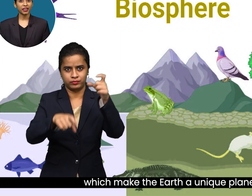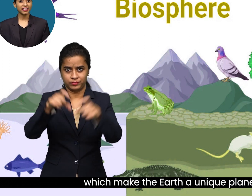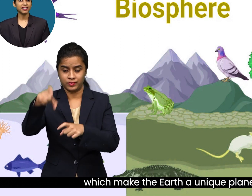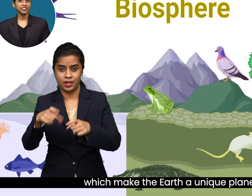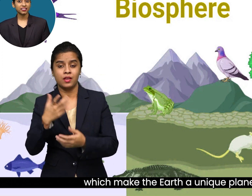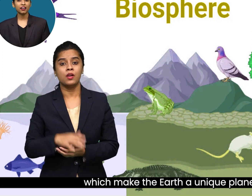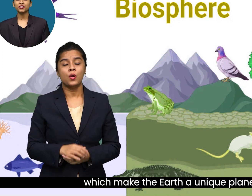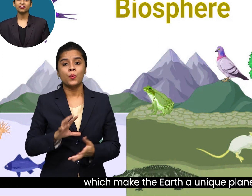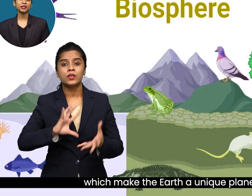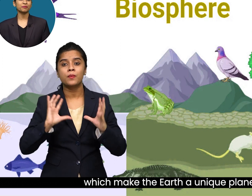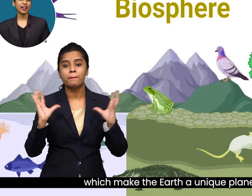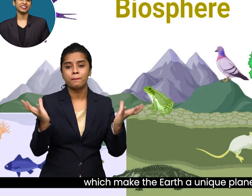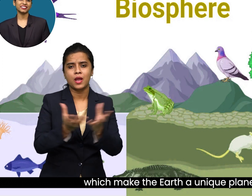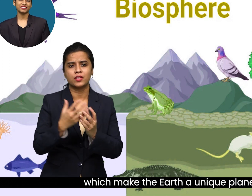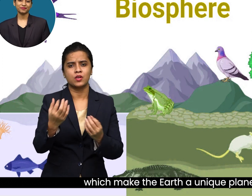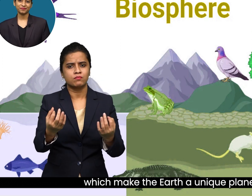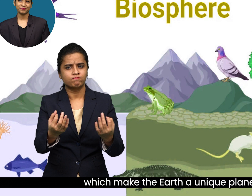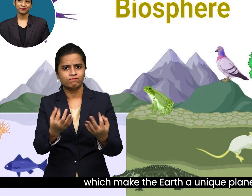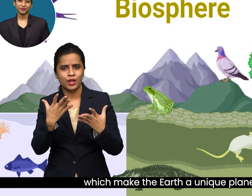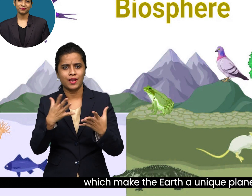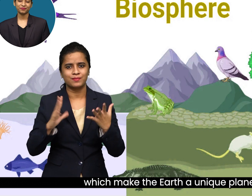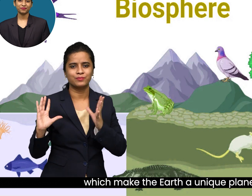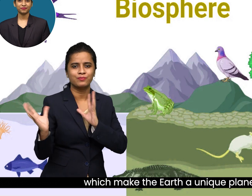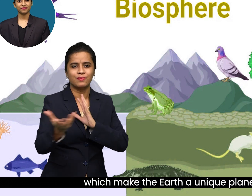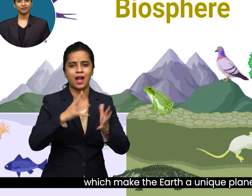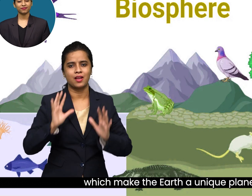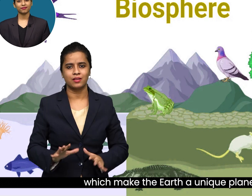which make the earth a unique planet.